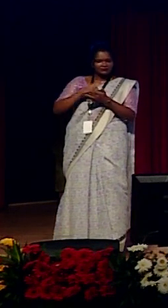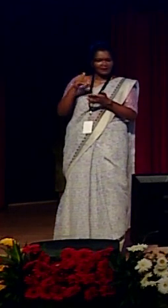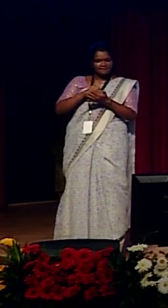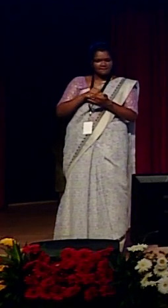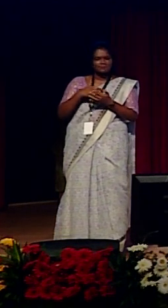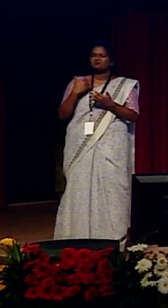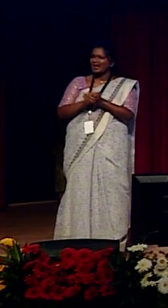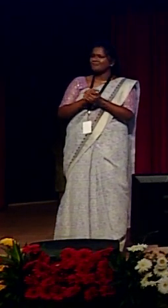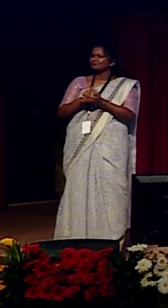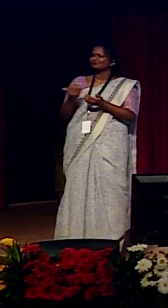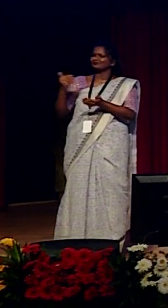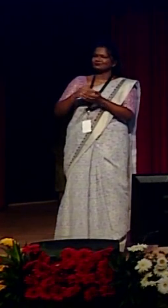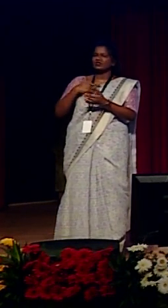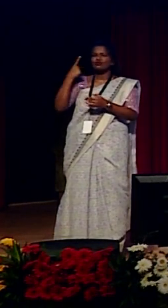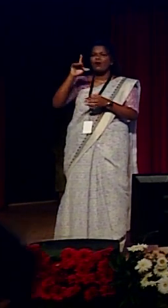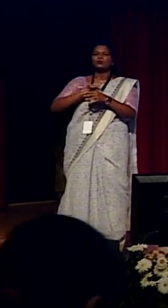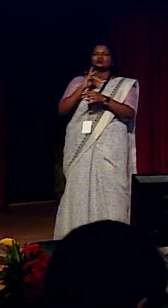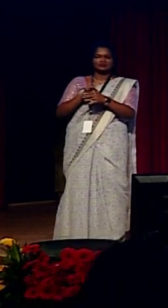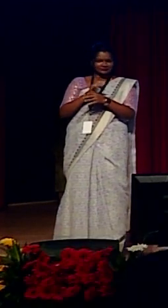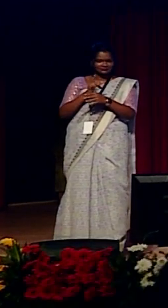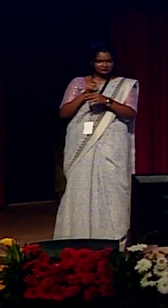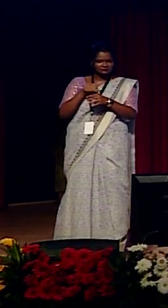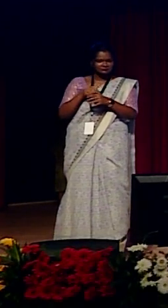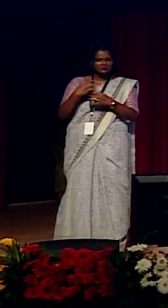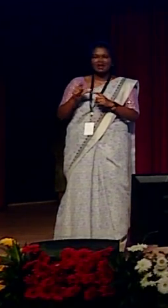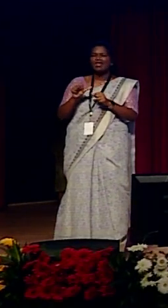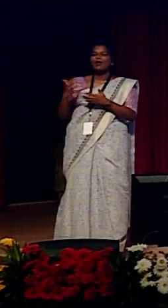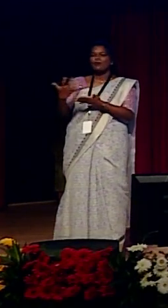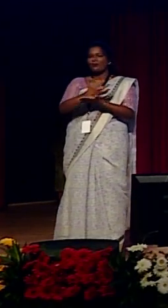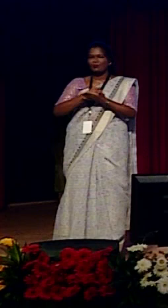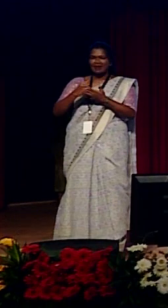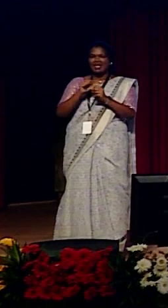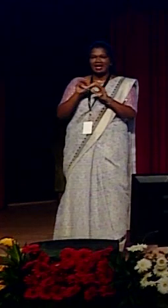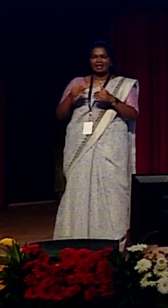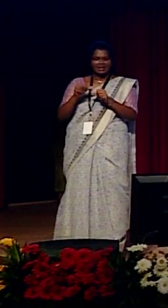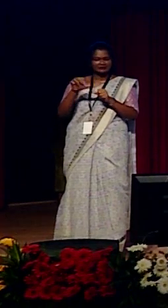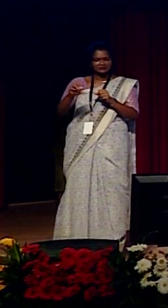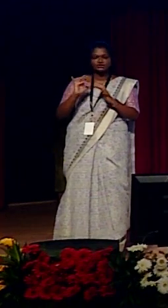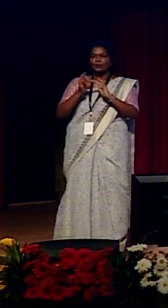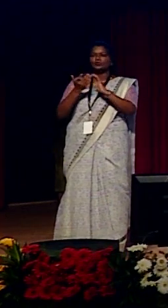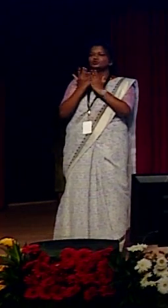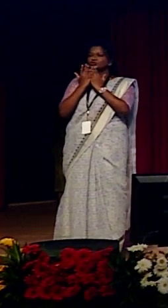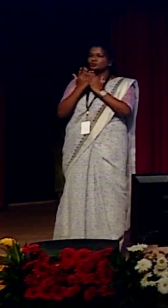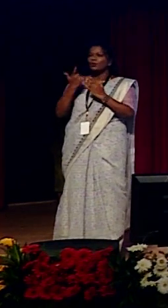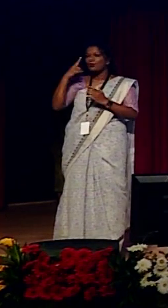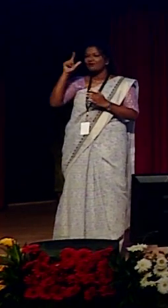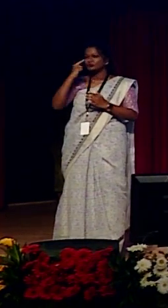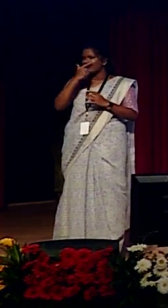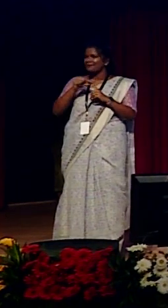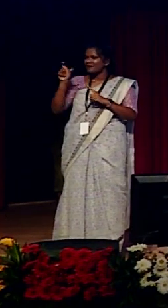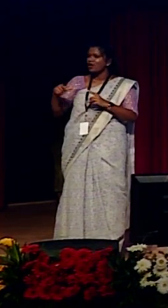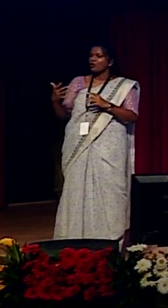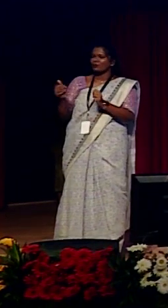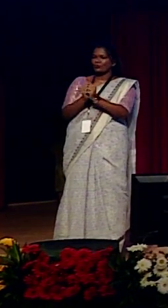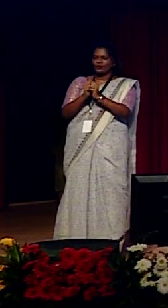And this also gave us an opportunity to get the whole axis of network of schools that Vision Empower has, and along